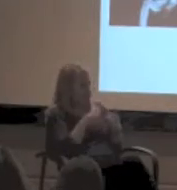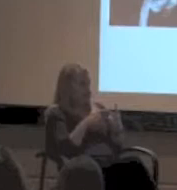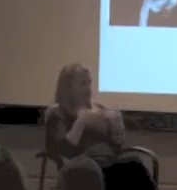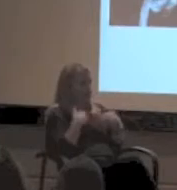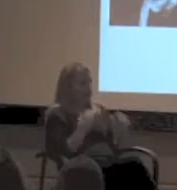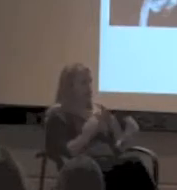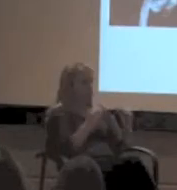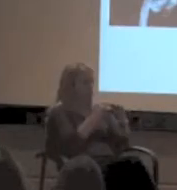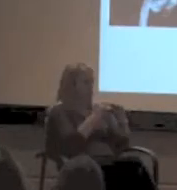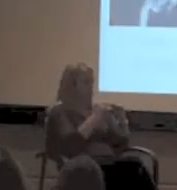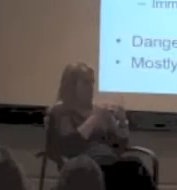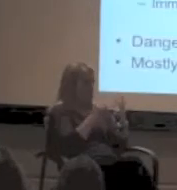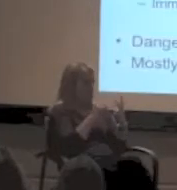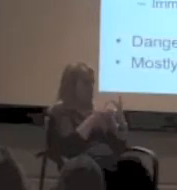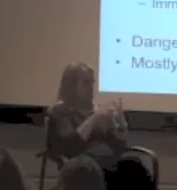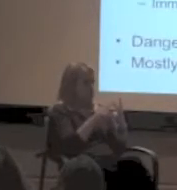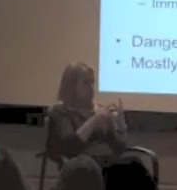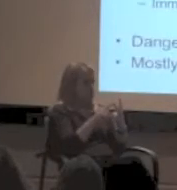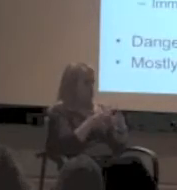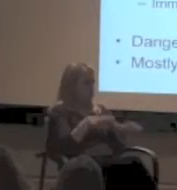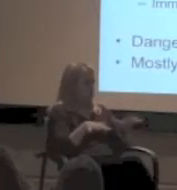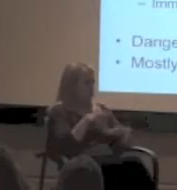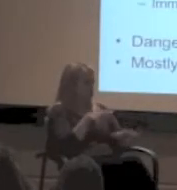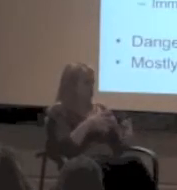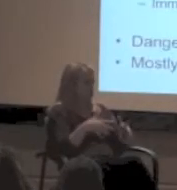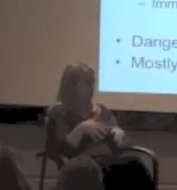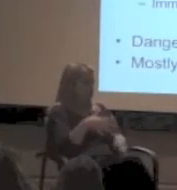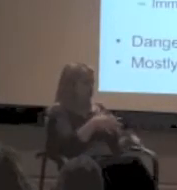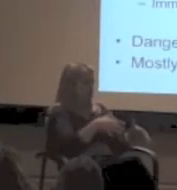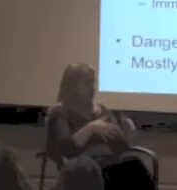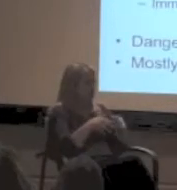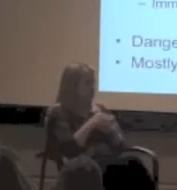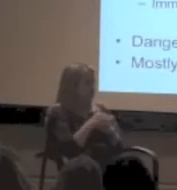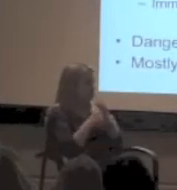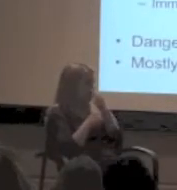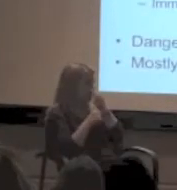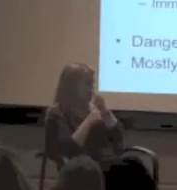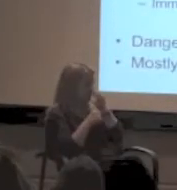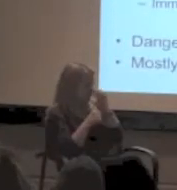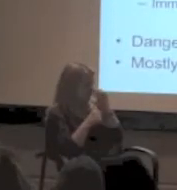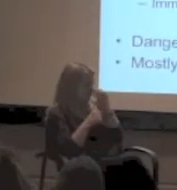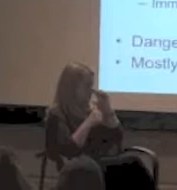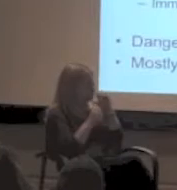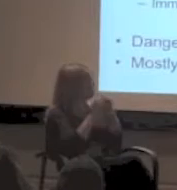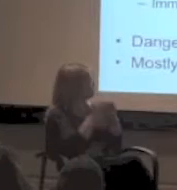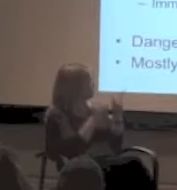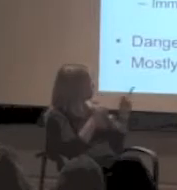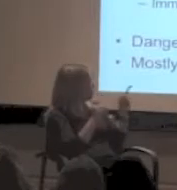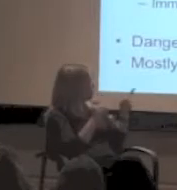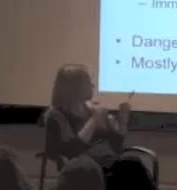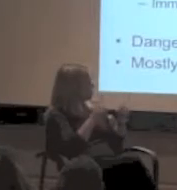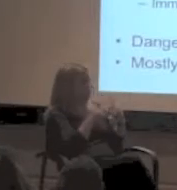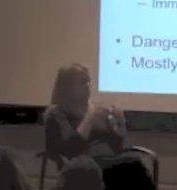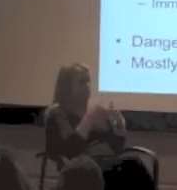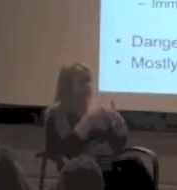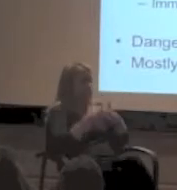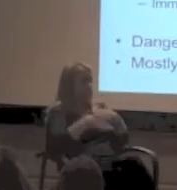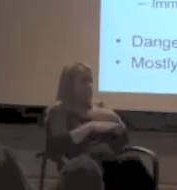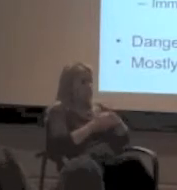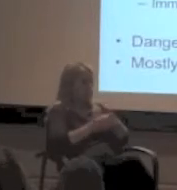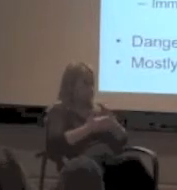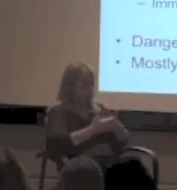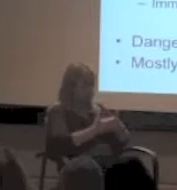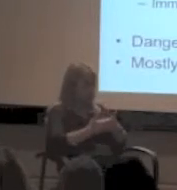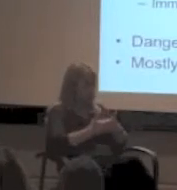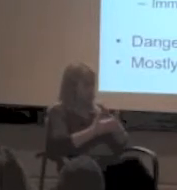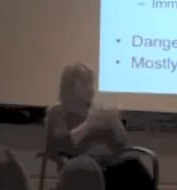spasticity, but we'll talk about that in a second. So brainstem concussion. When all these babies are born,